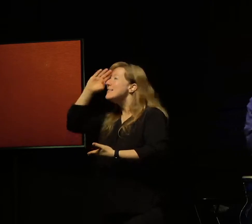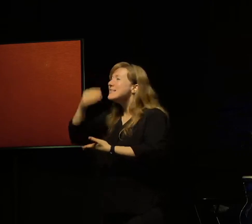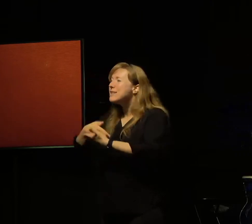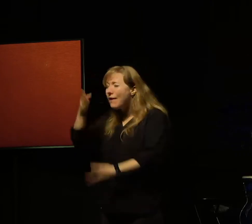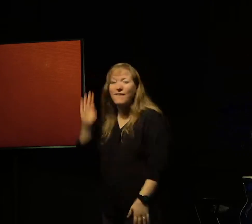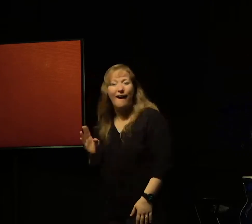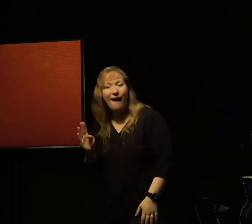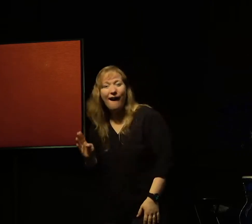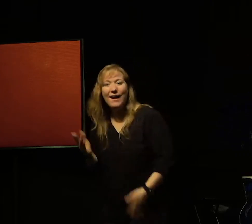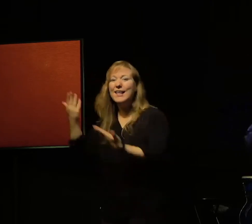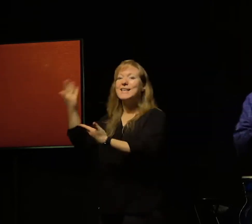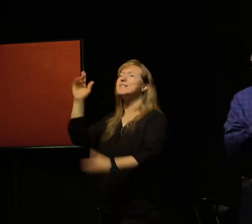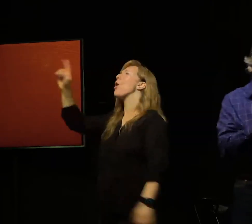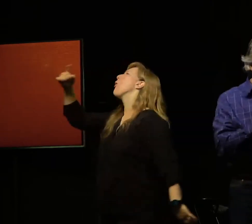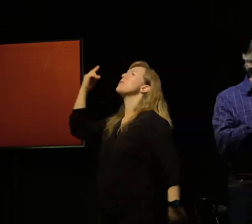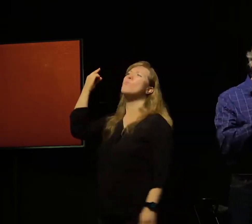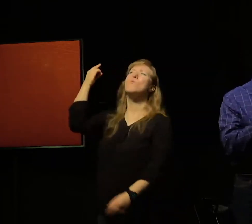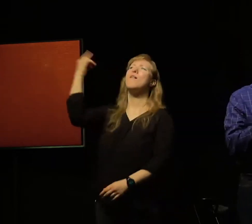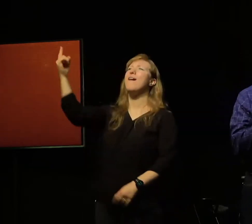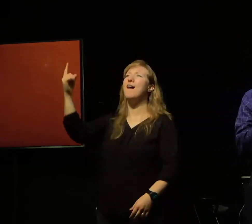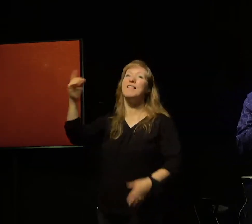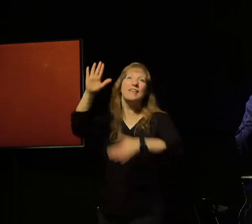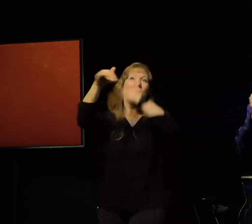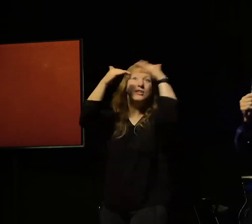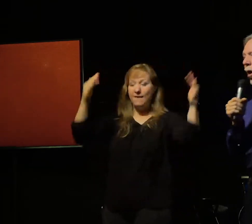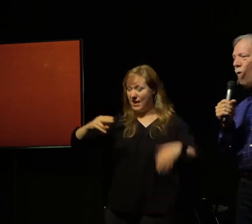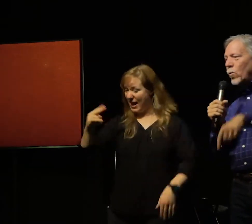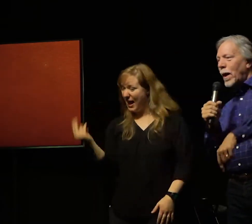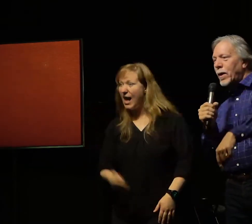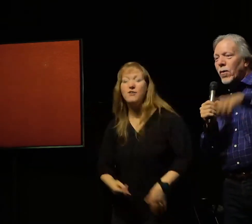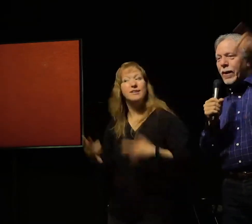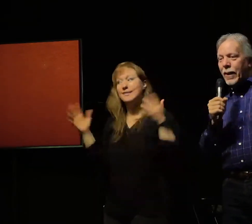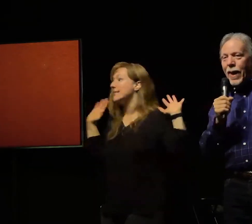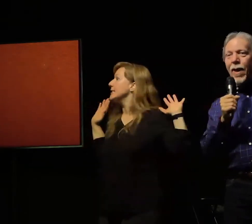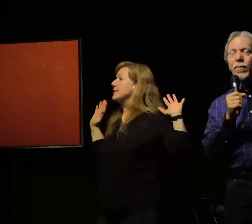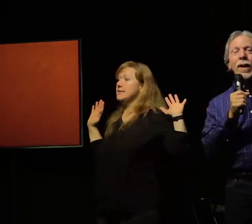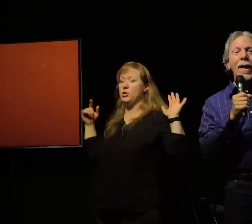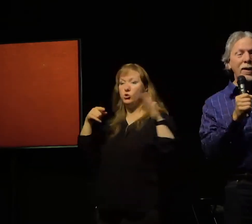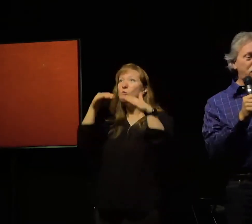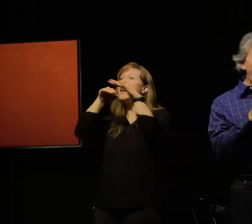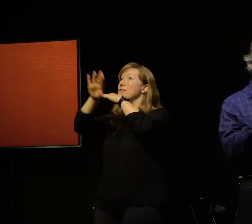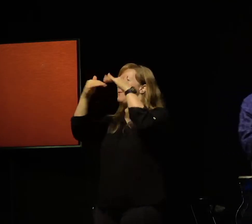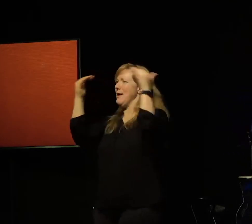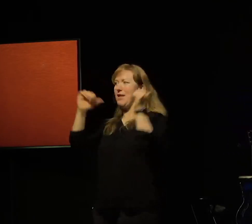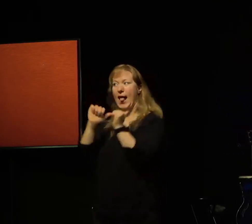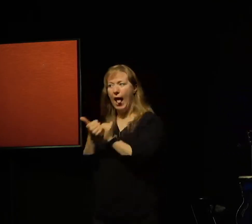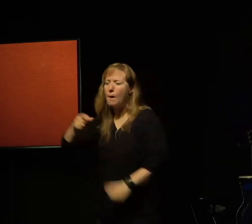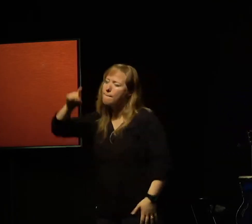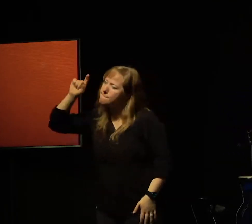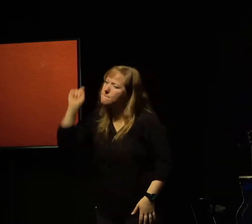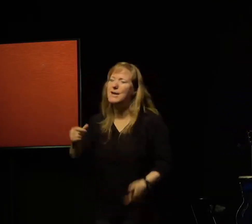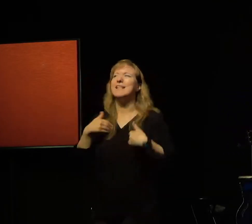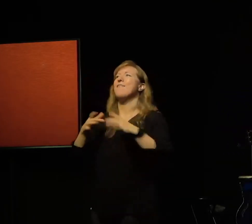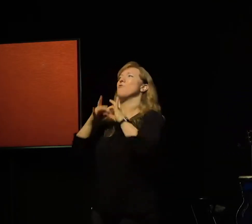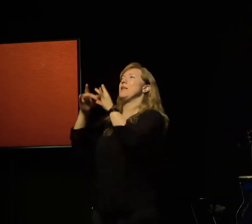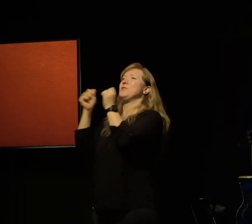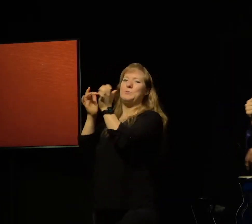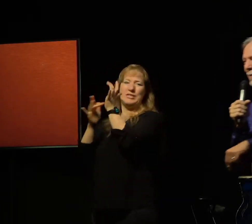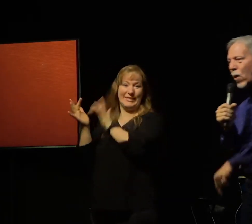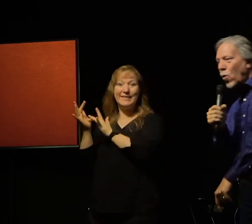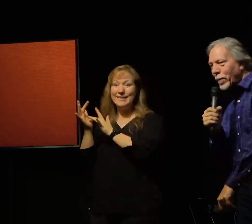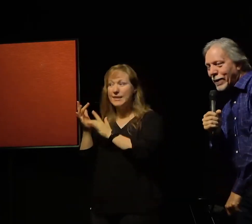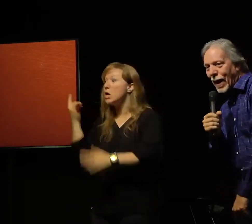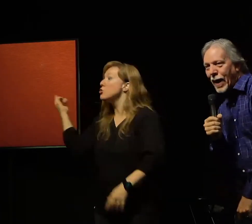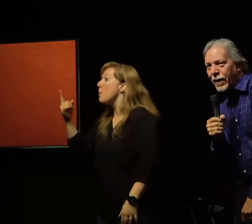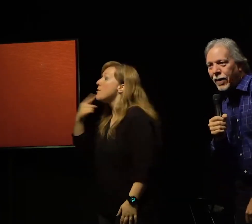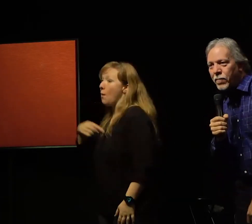he's the only way, and there's heaven and there's hell, and the only way you're going to get to heaven is by having a relationship with Jesus. Somebody